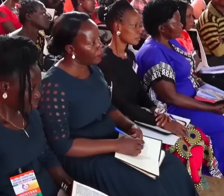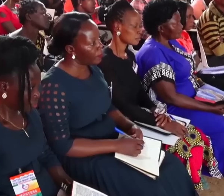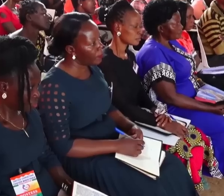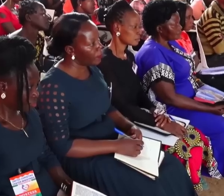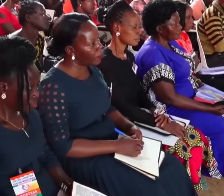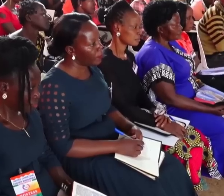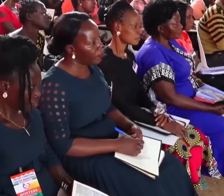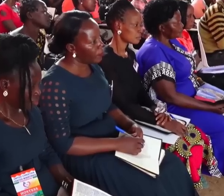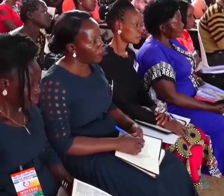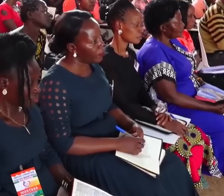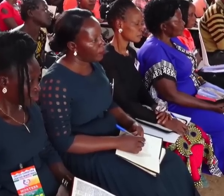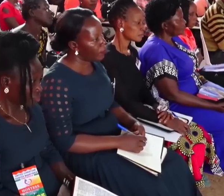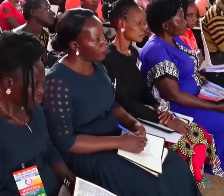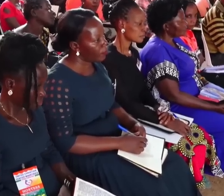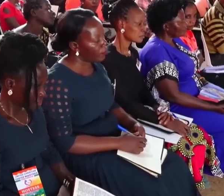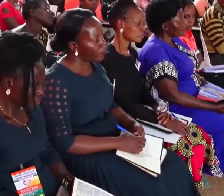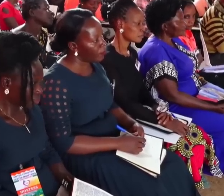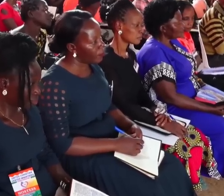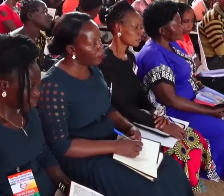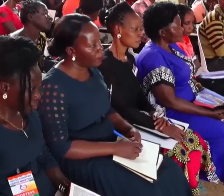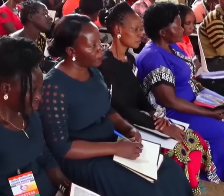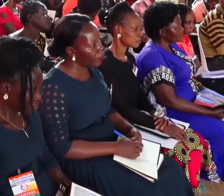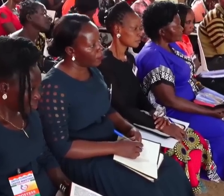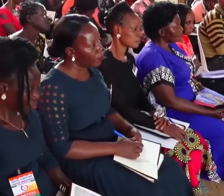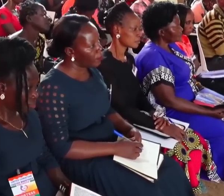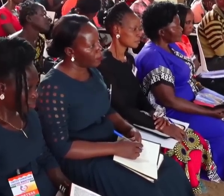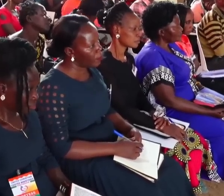Pray for me that I may not hate.